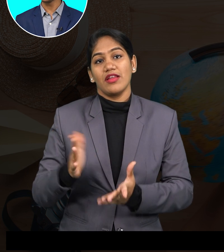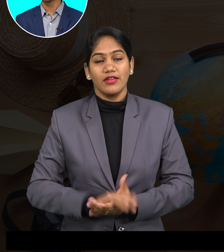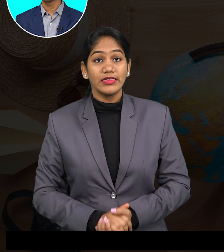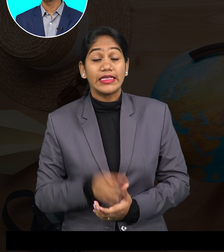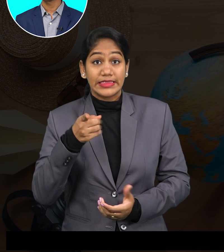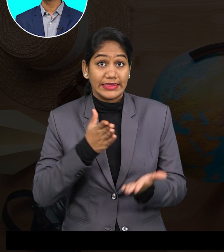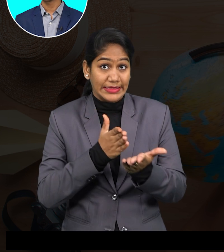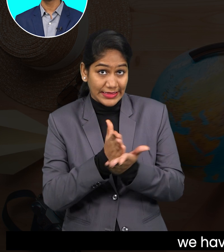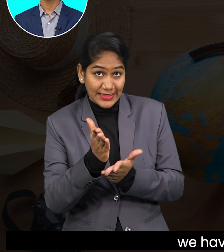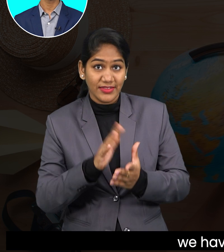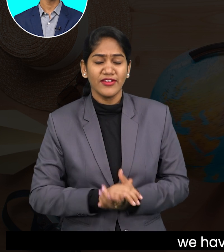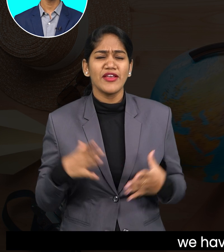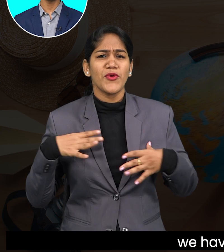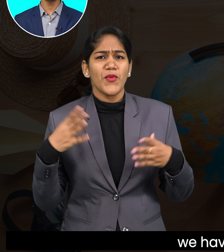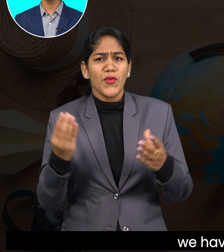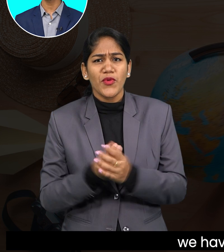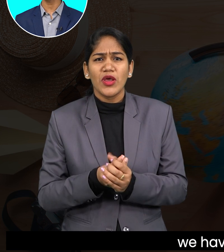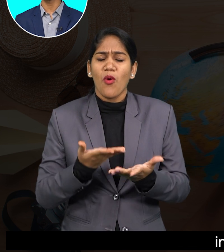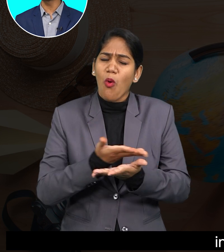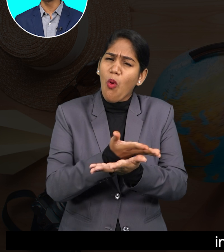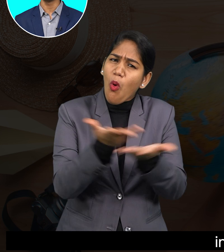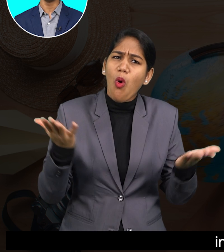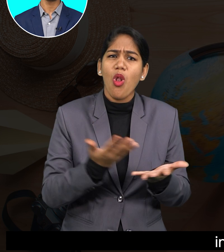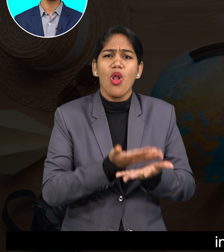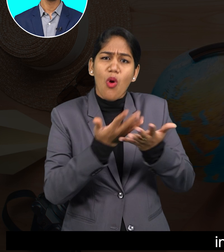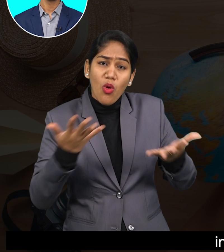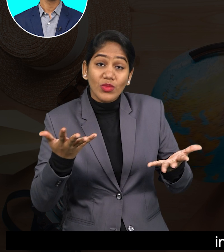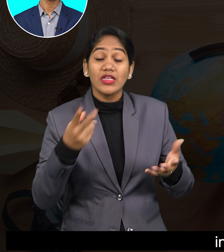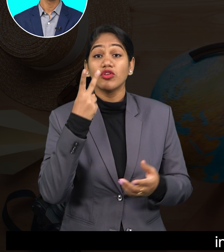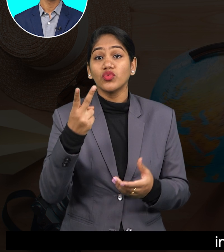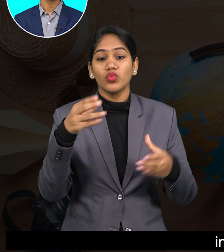This way, we have divided all objects into two groups.